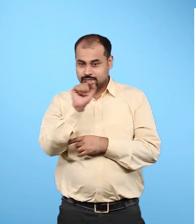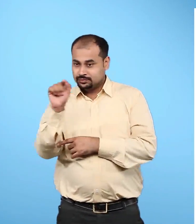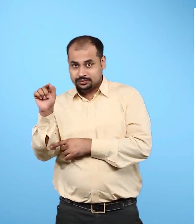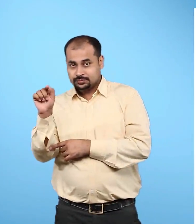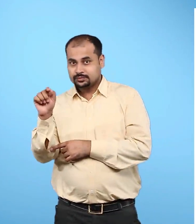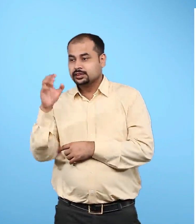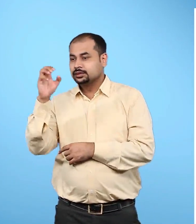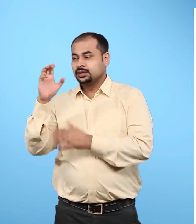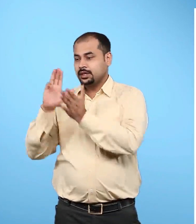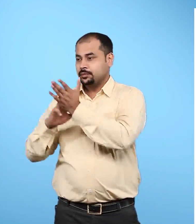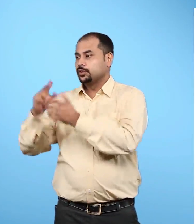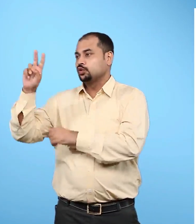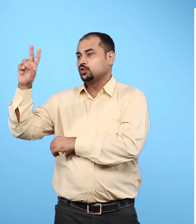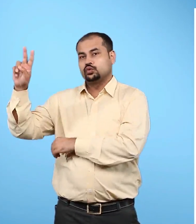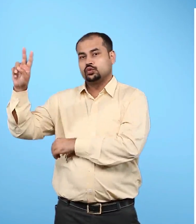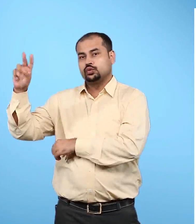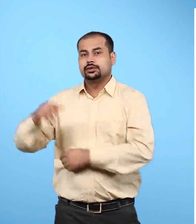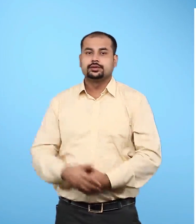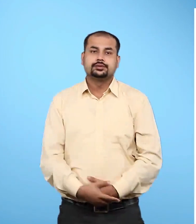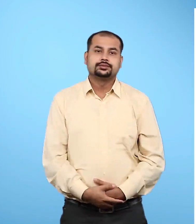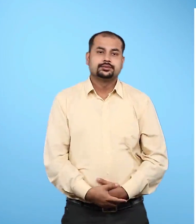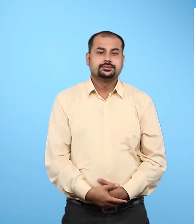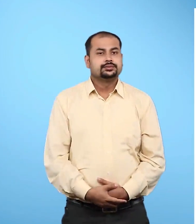Dash square centimeters.